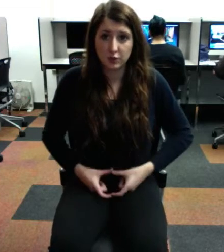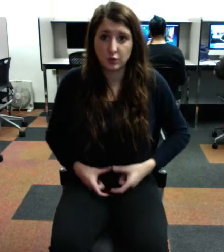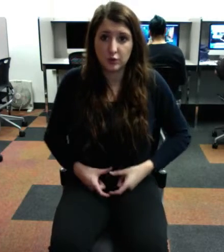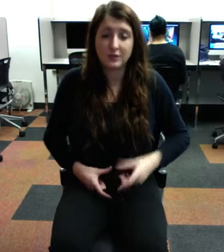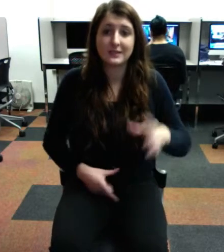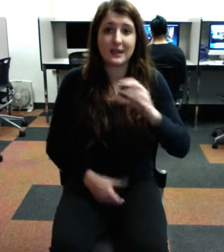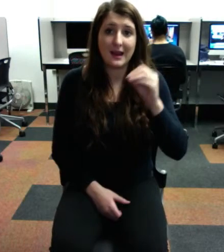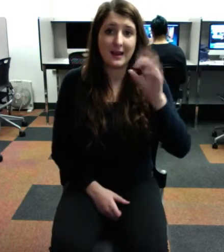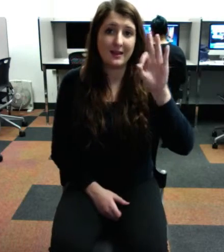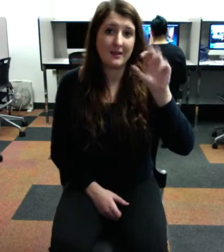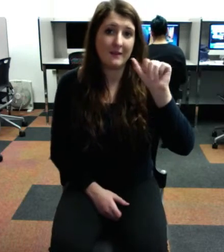term